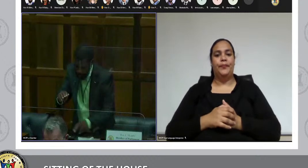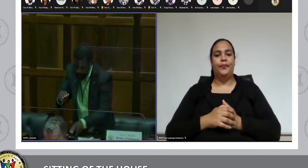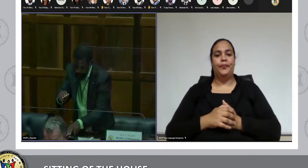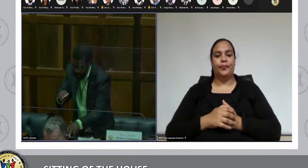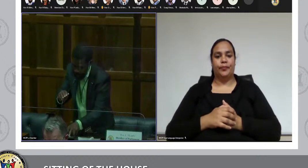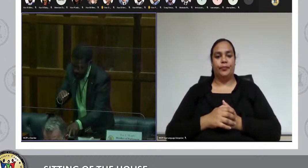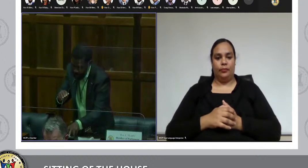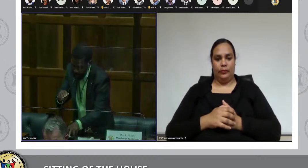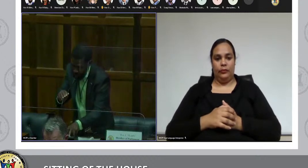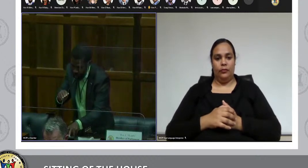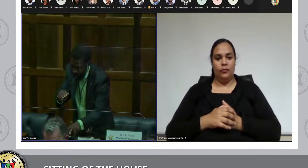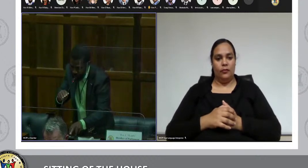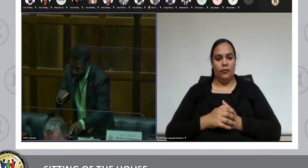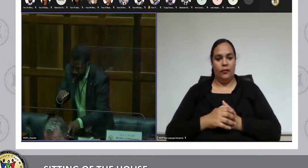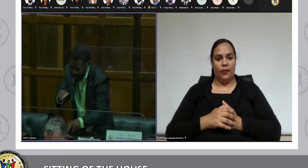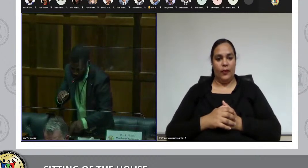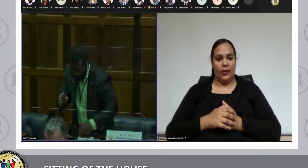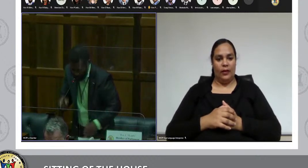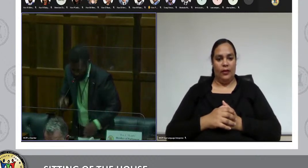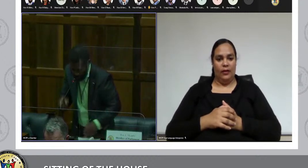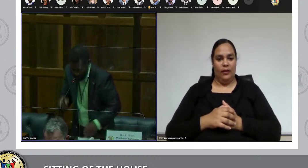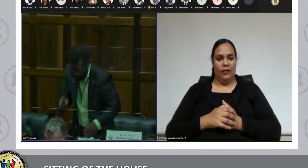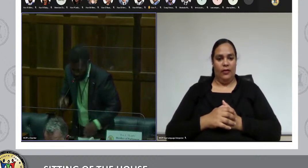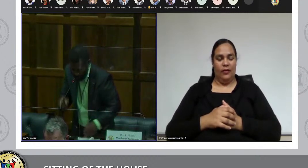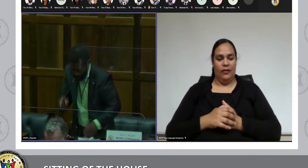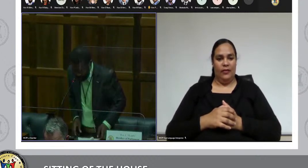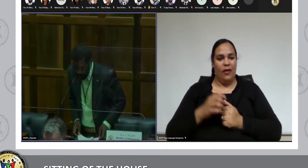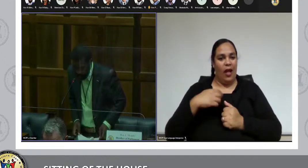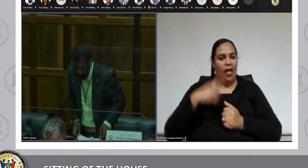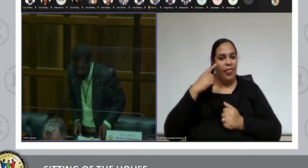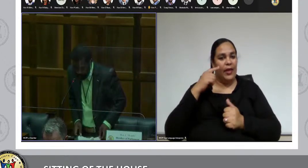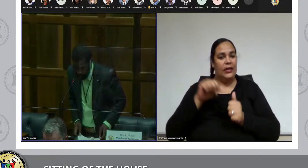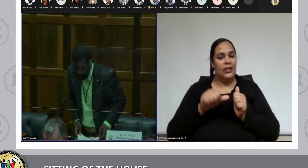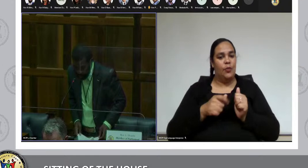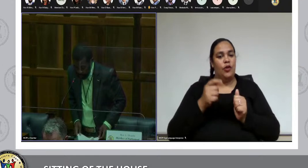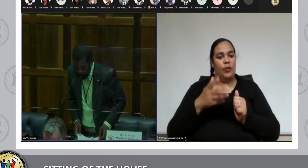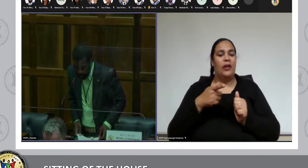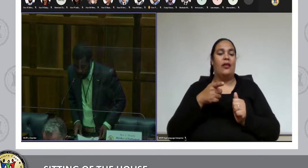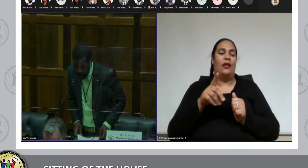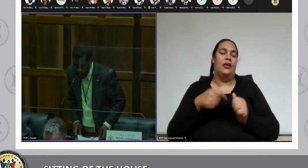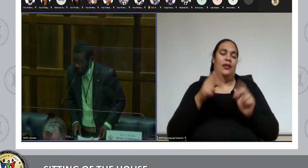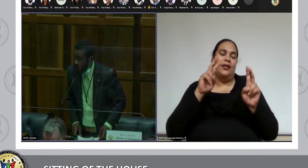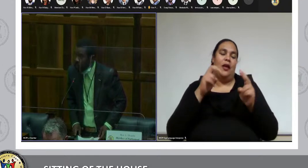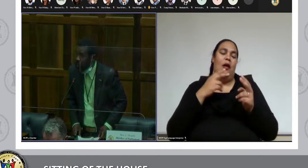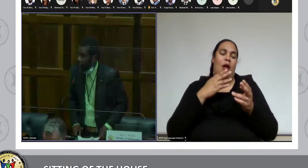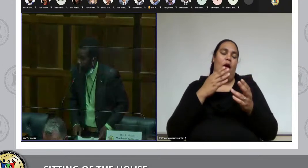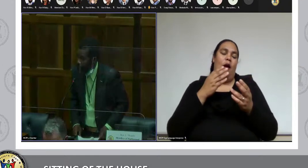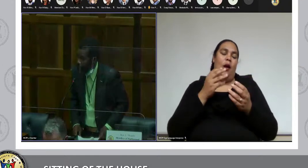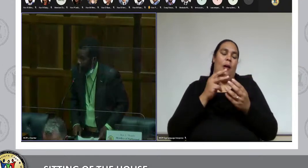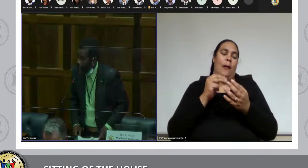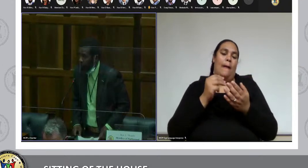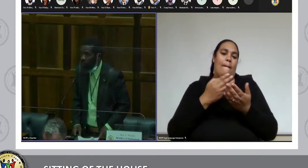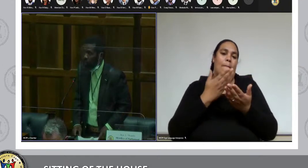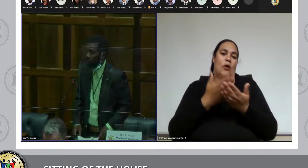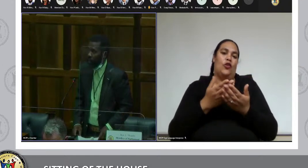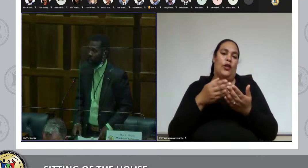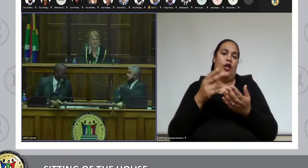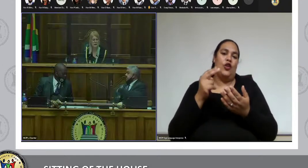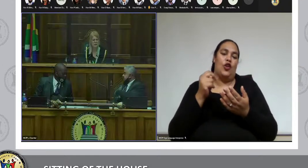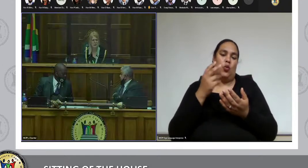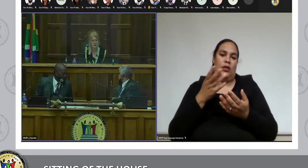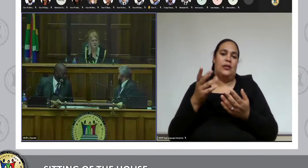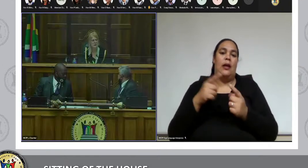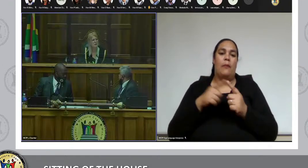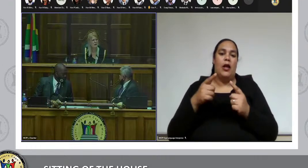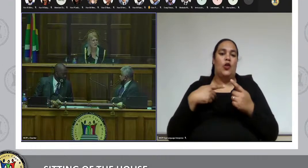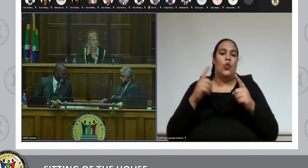Honourable Mvimbi? I think then, Deputy Speaker, it is a motion. It's a motion with notice. My apologies.